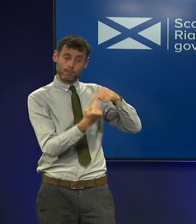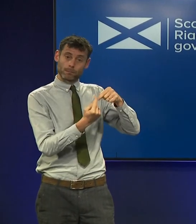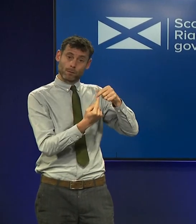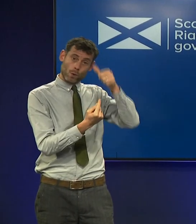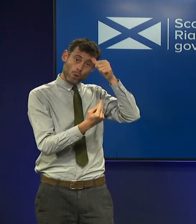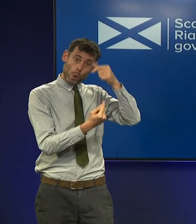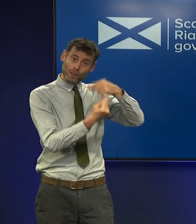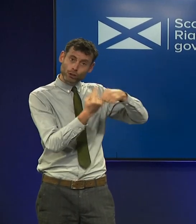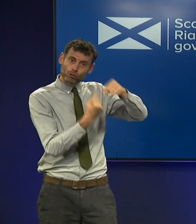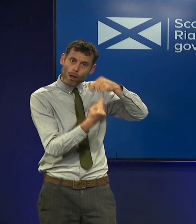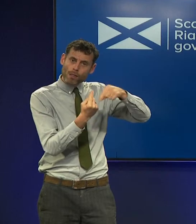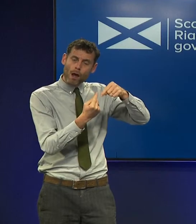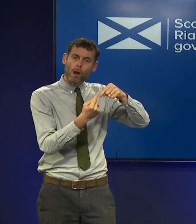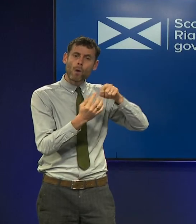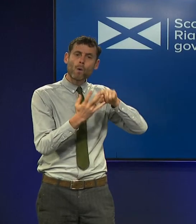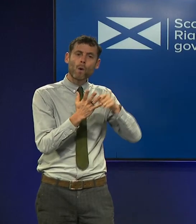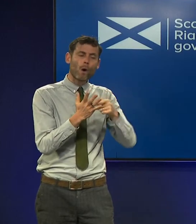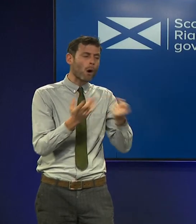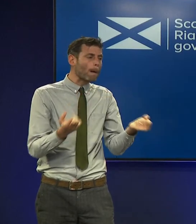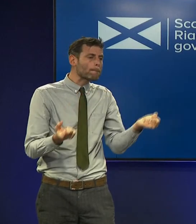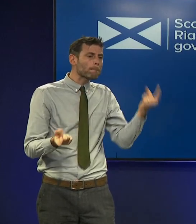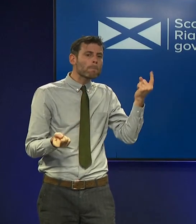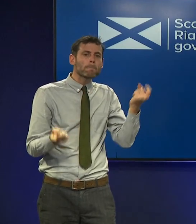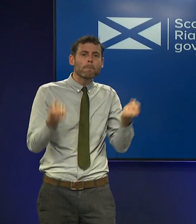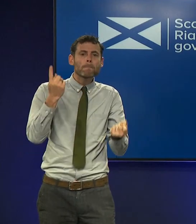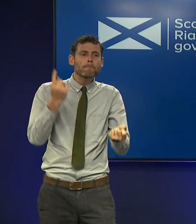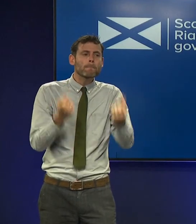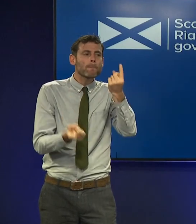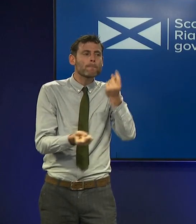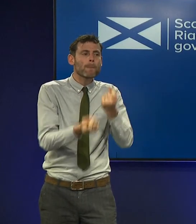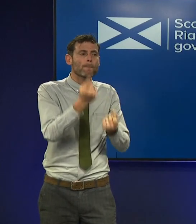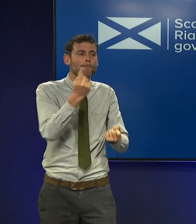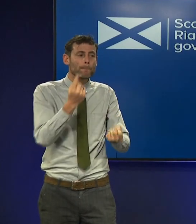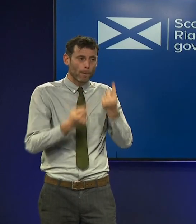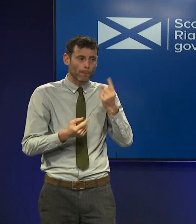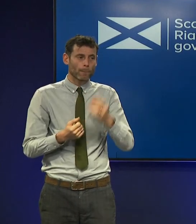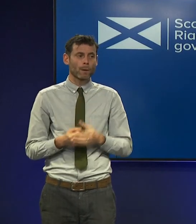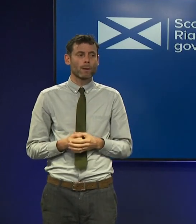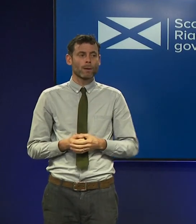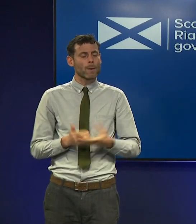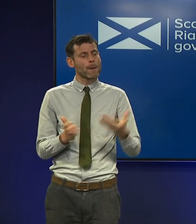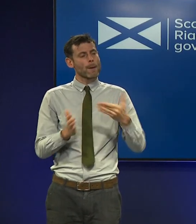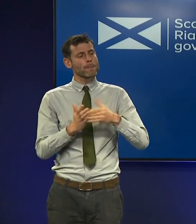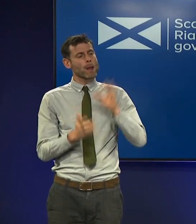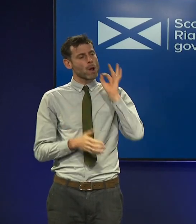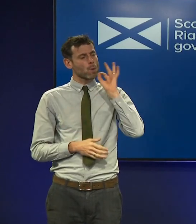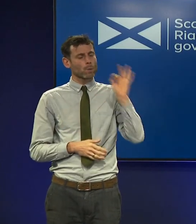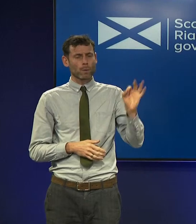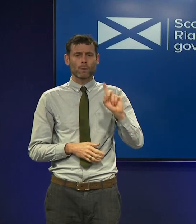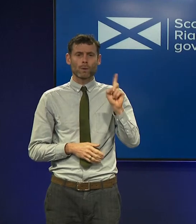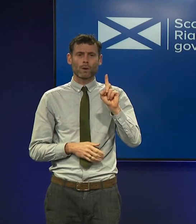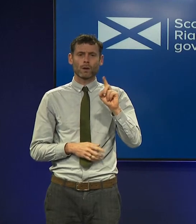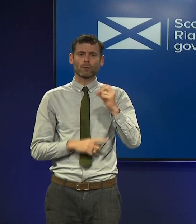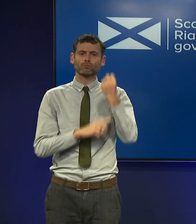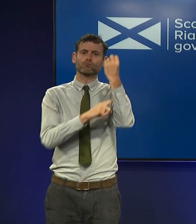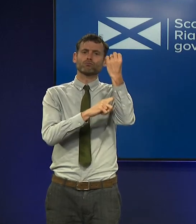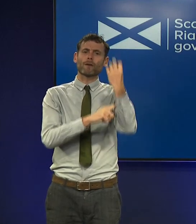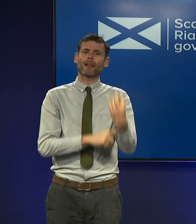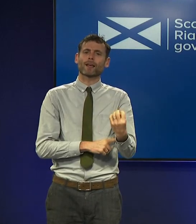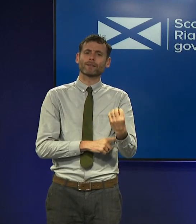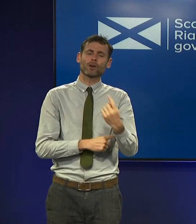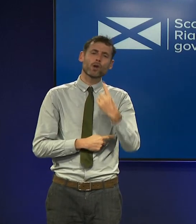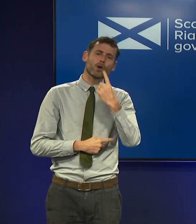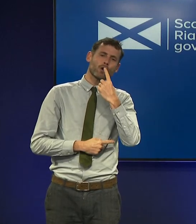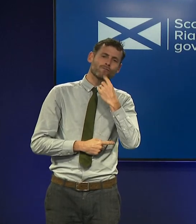Secondly, can you just explain the thinking about the travel restrictions? Because we've had a kind of traffic light system based on risk. And so why should people from